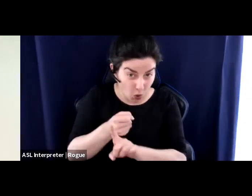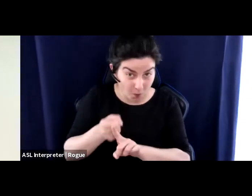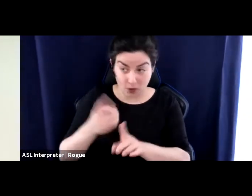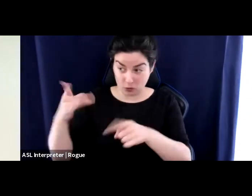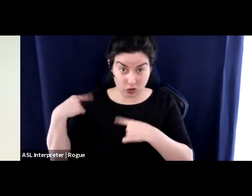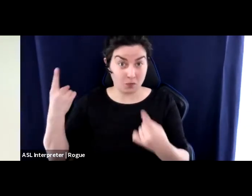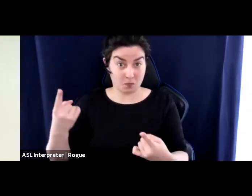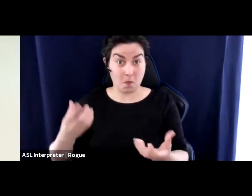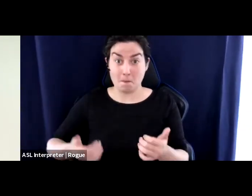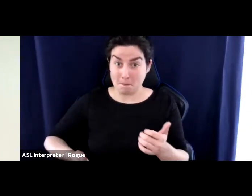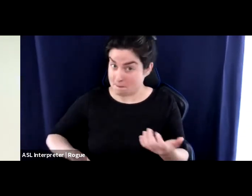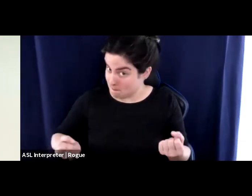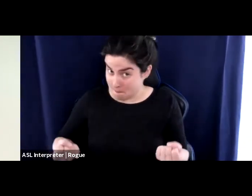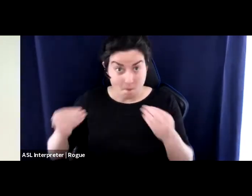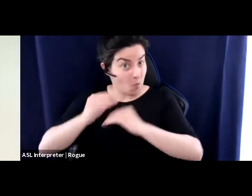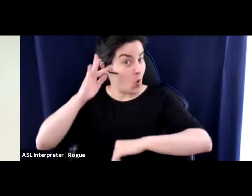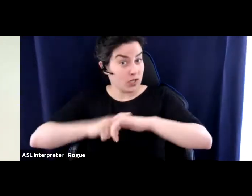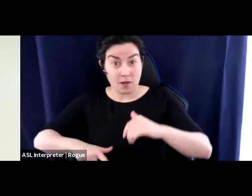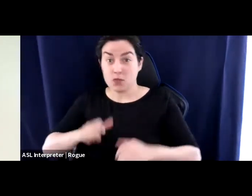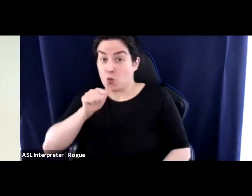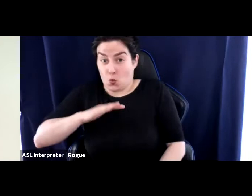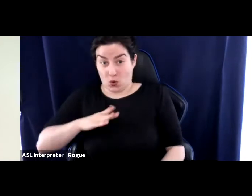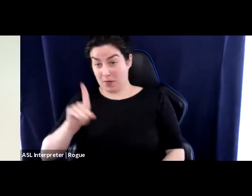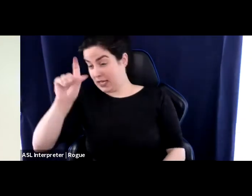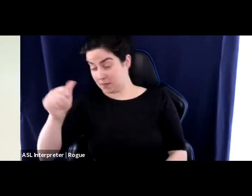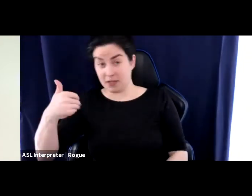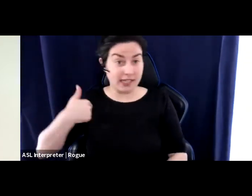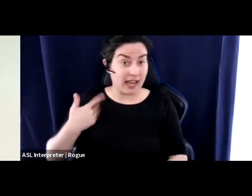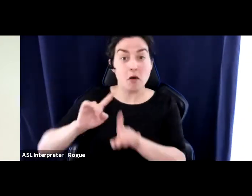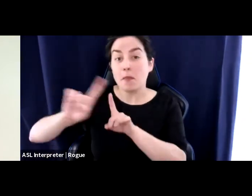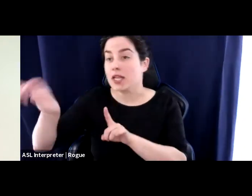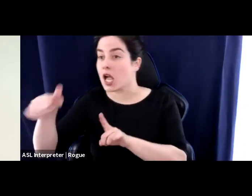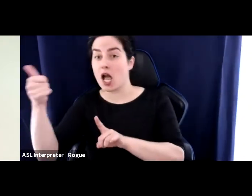that they experience multiple and intersecting barriers in reporting sexual